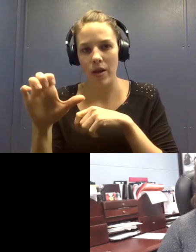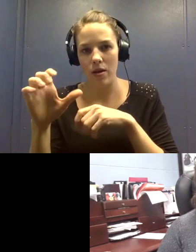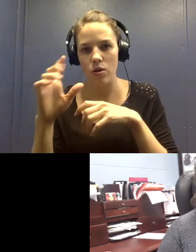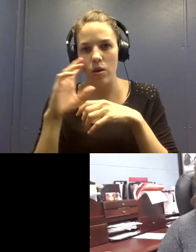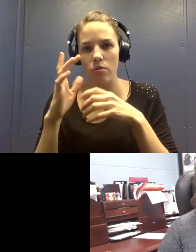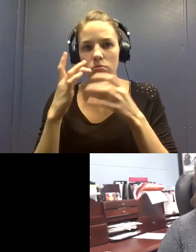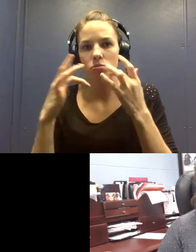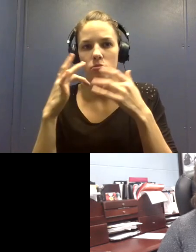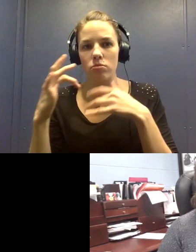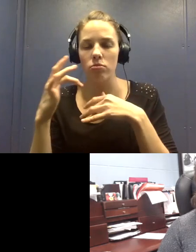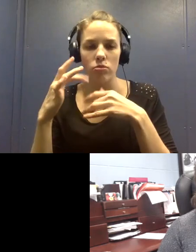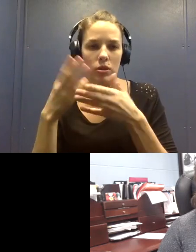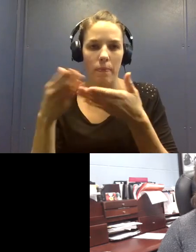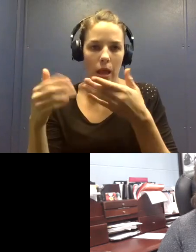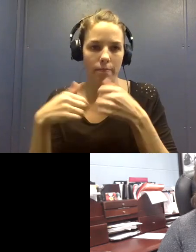short supply.